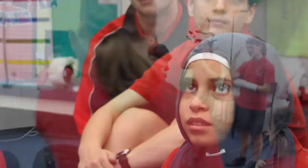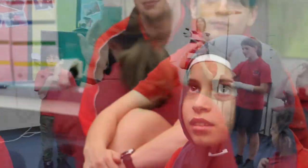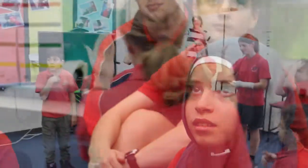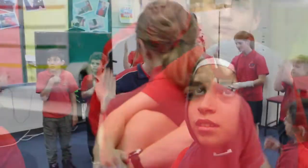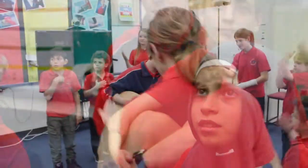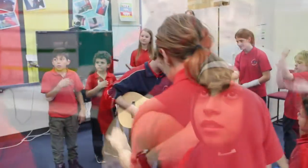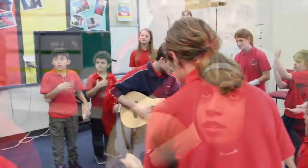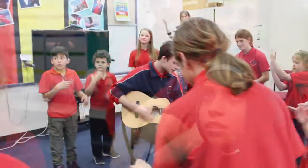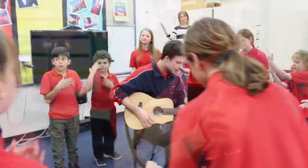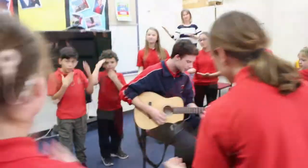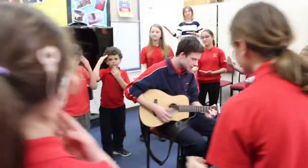eyes.